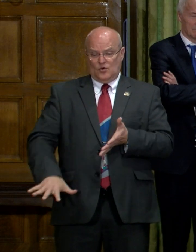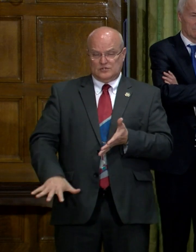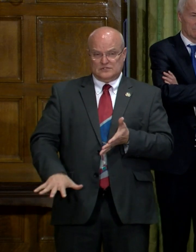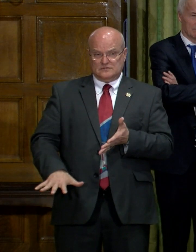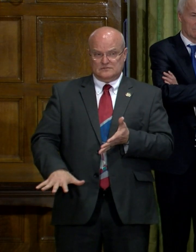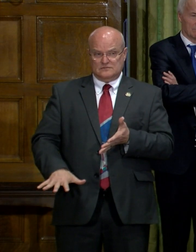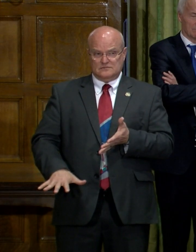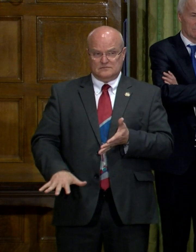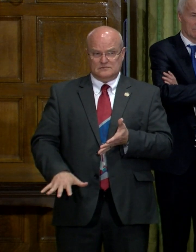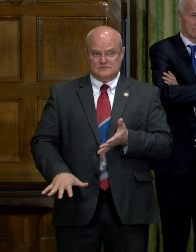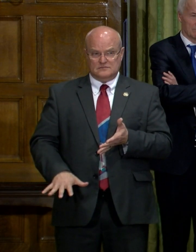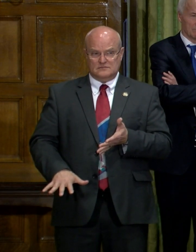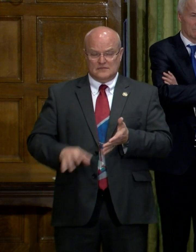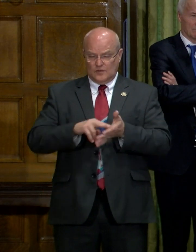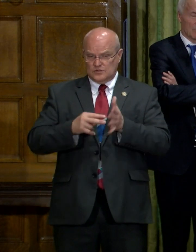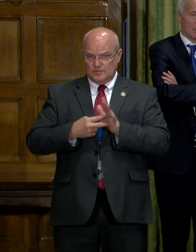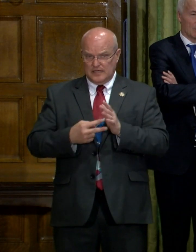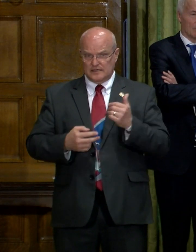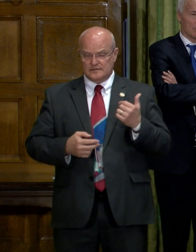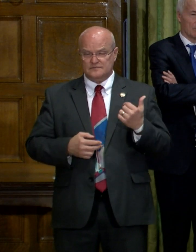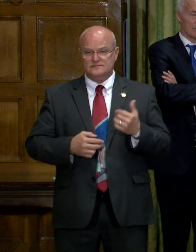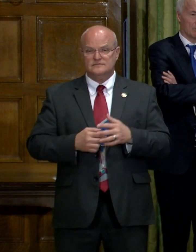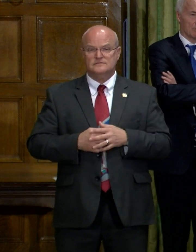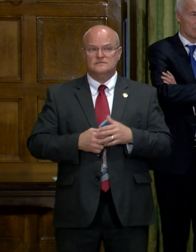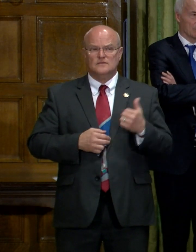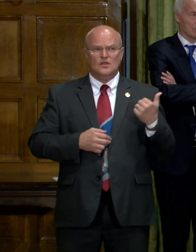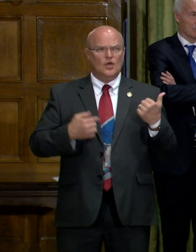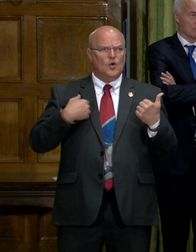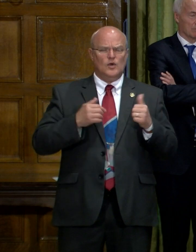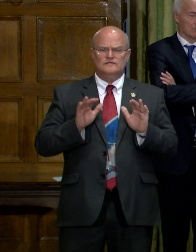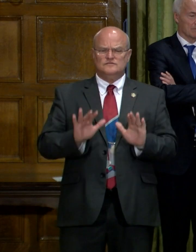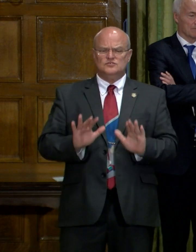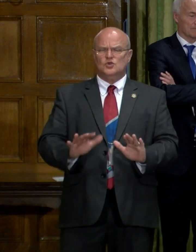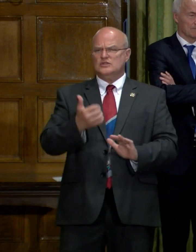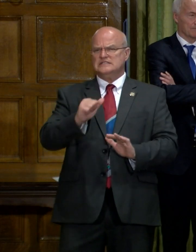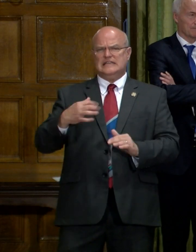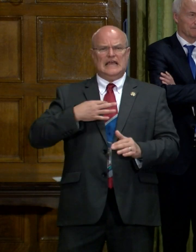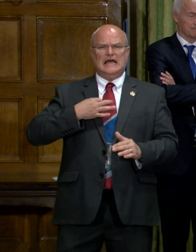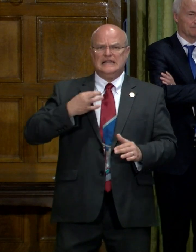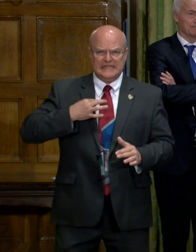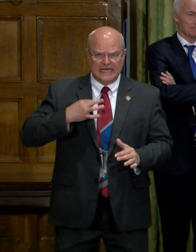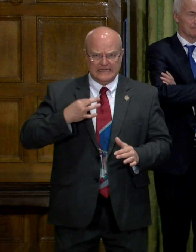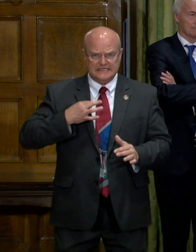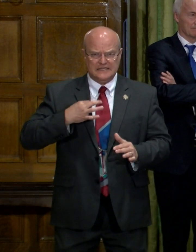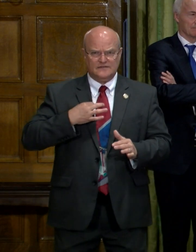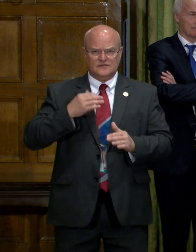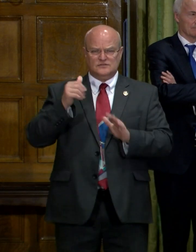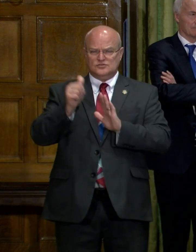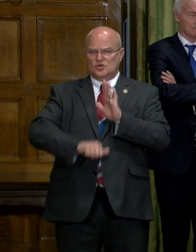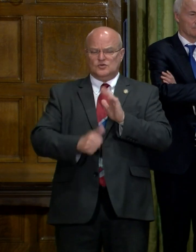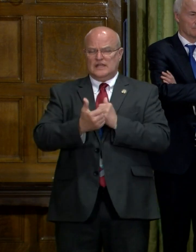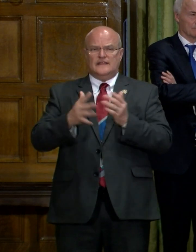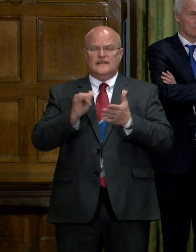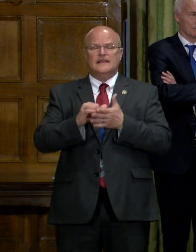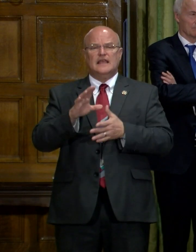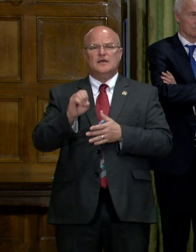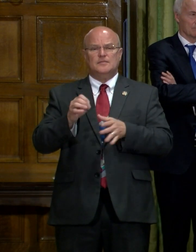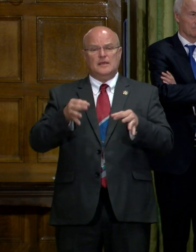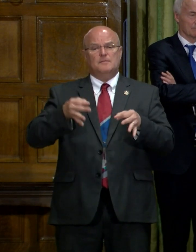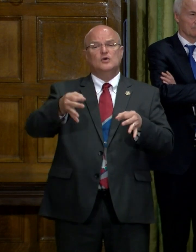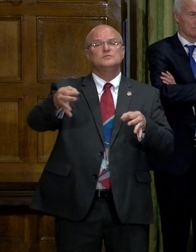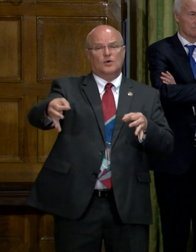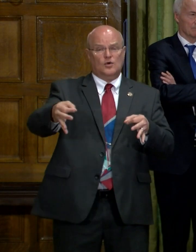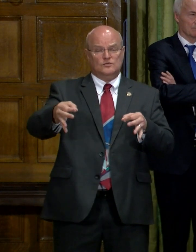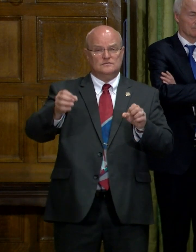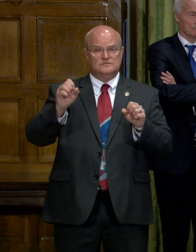abortions. Is that what you're saying? Well, we've discouraged any kind of elective procedure, anything that can be